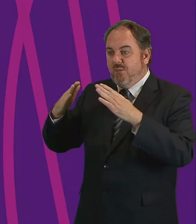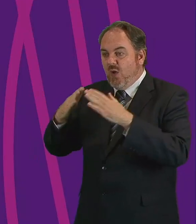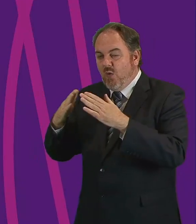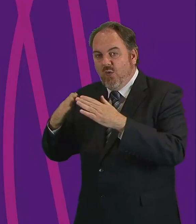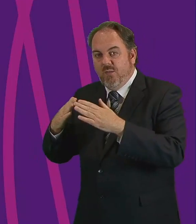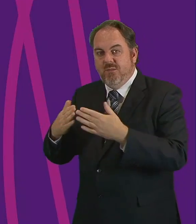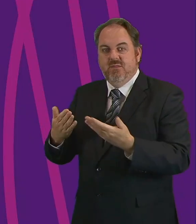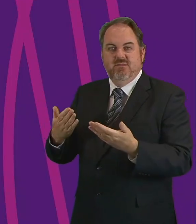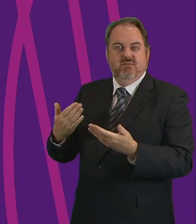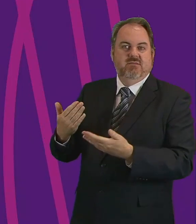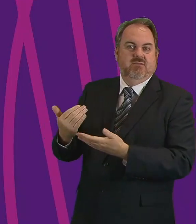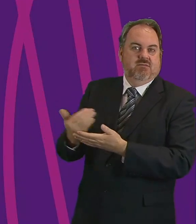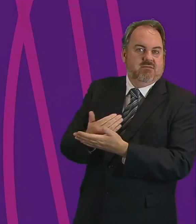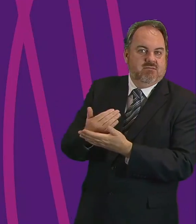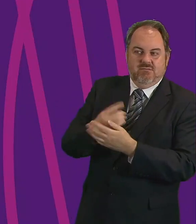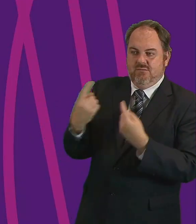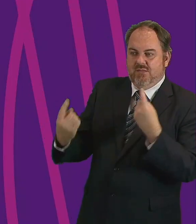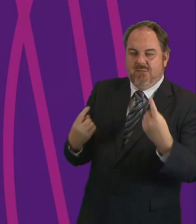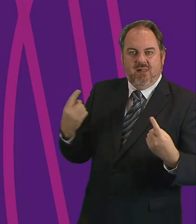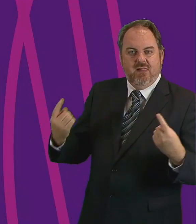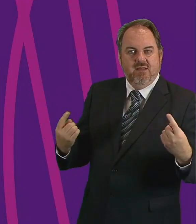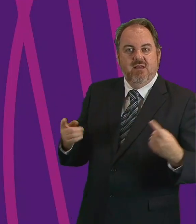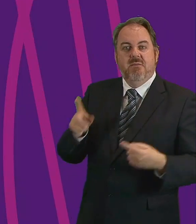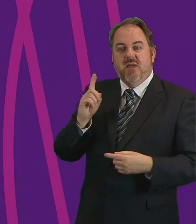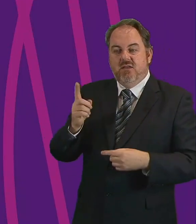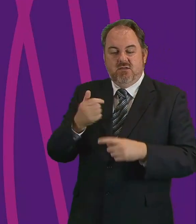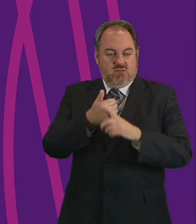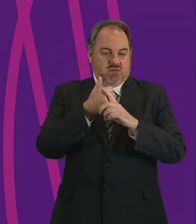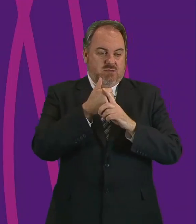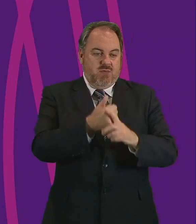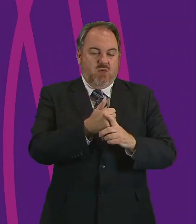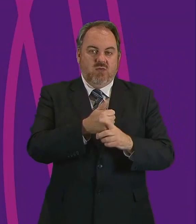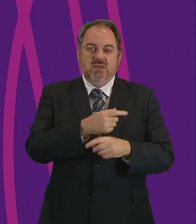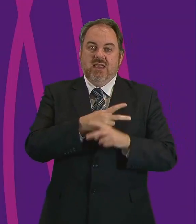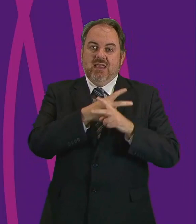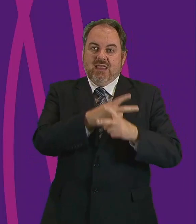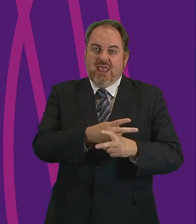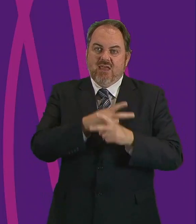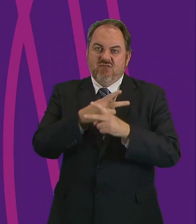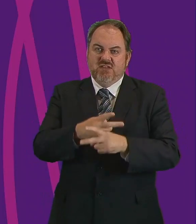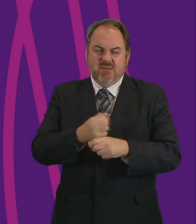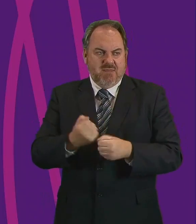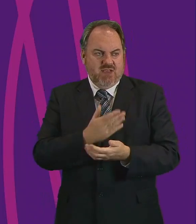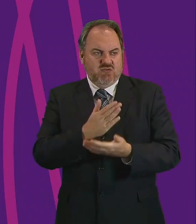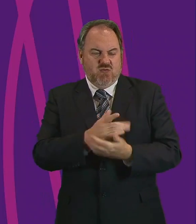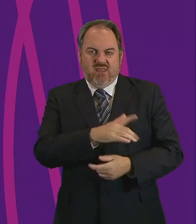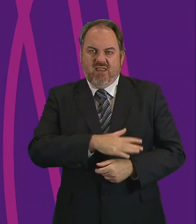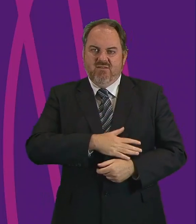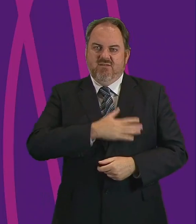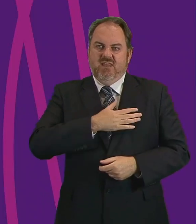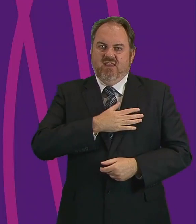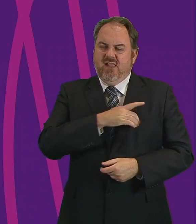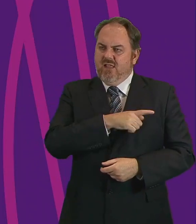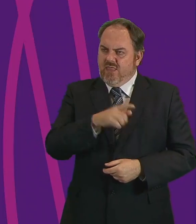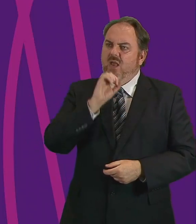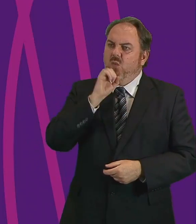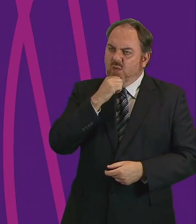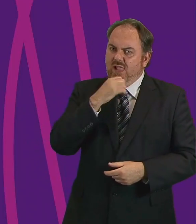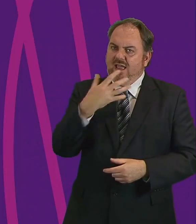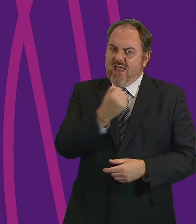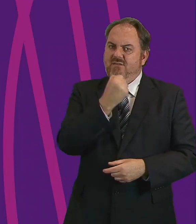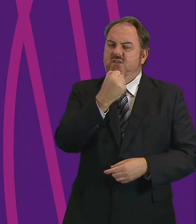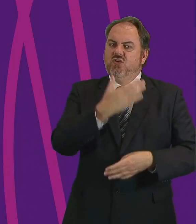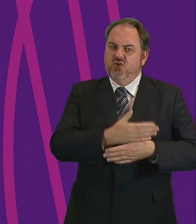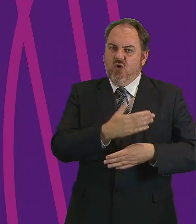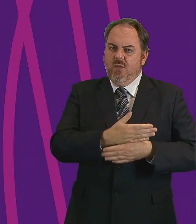we can apply that to supporting working carers to give them the confidence that they can remain in employment and work